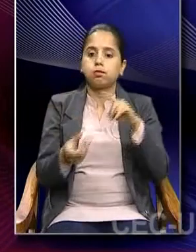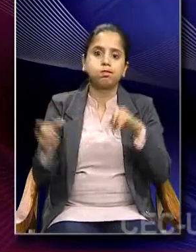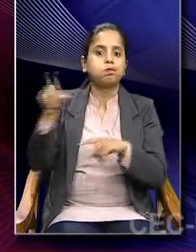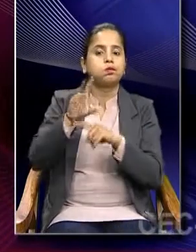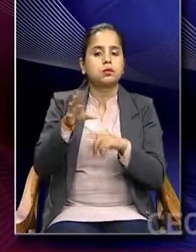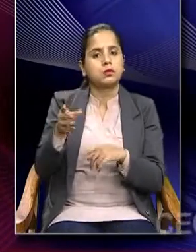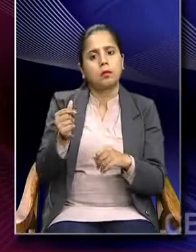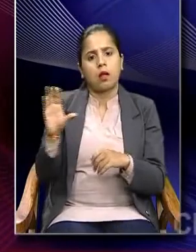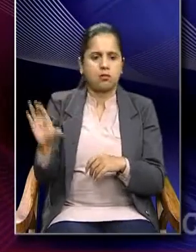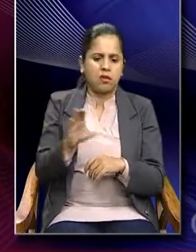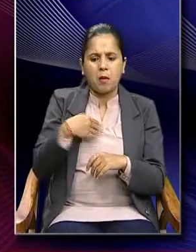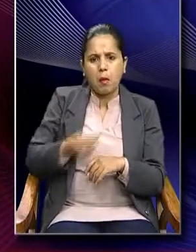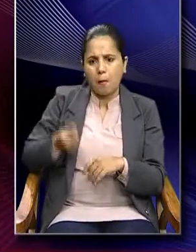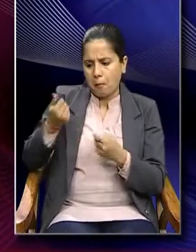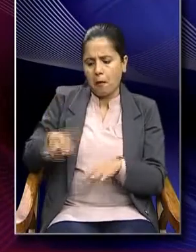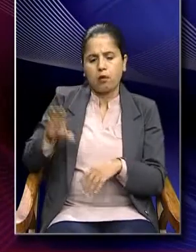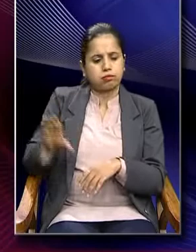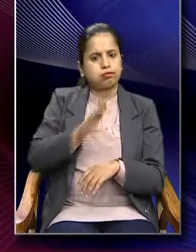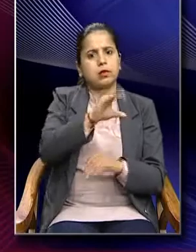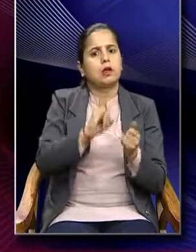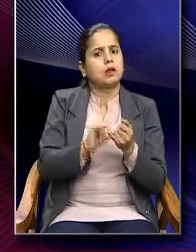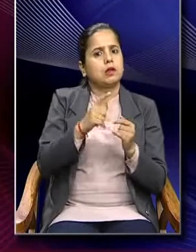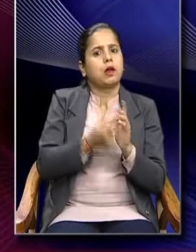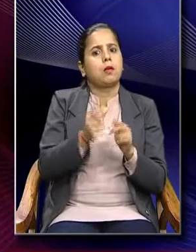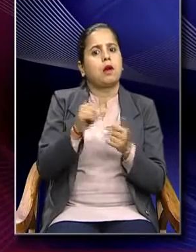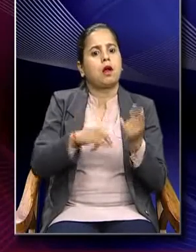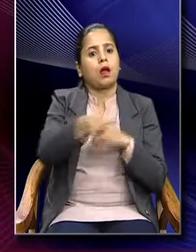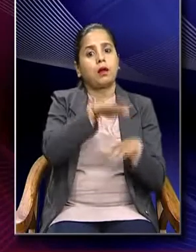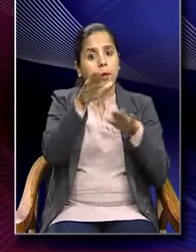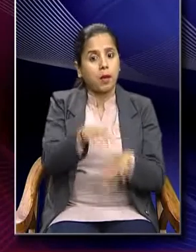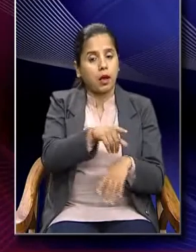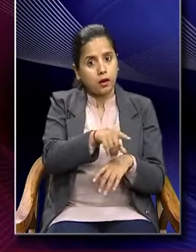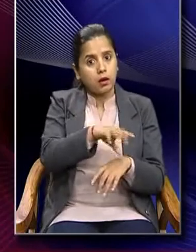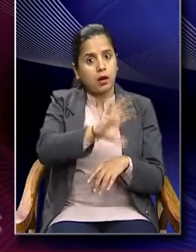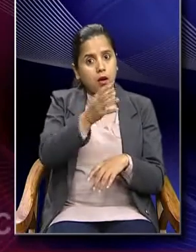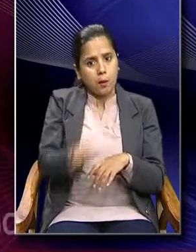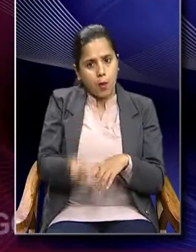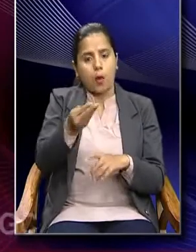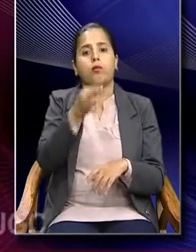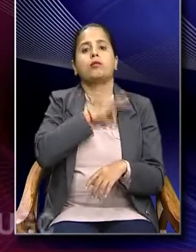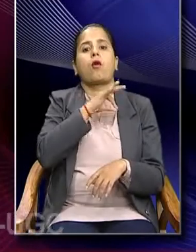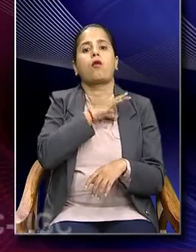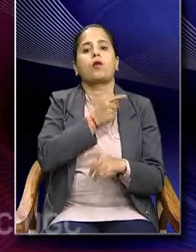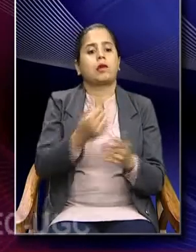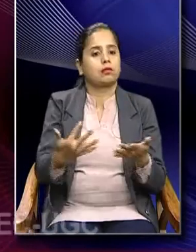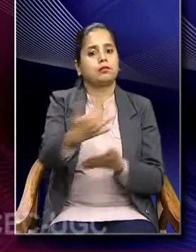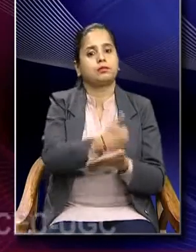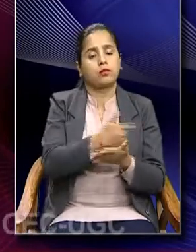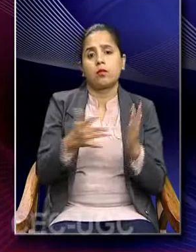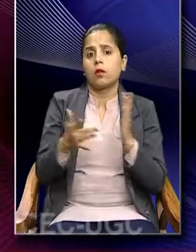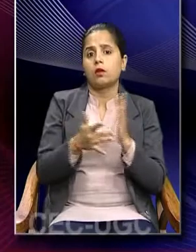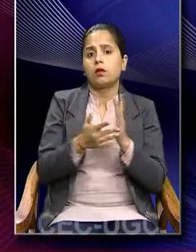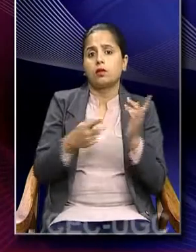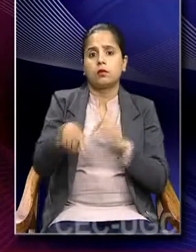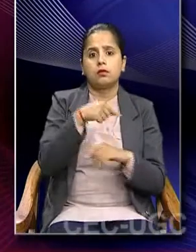surplus capital in dependent states to further earn some more profits. Technologies which